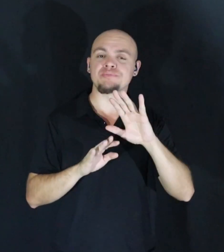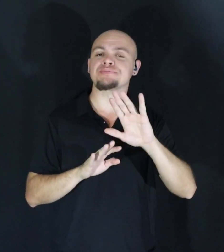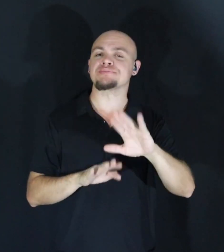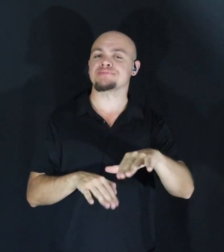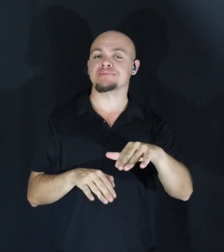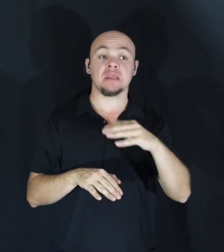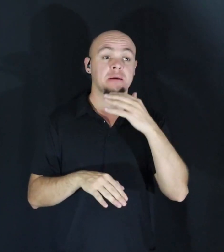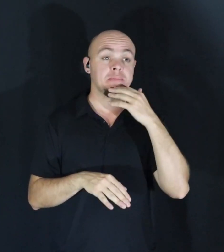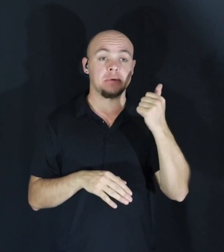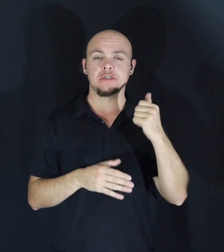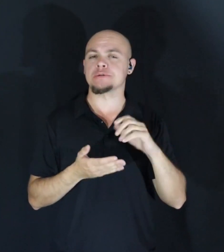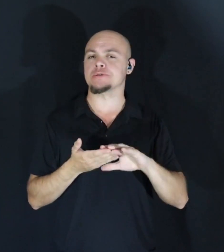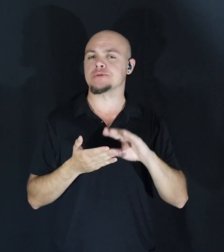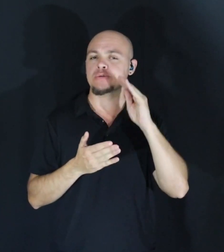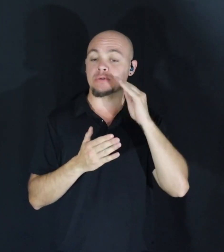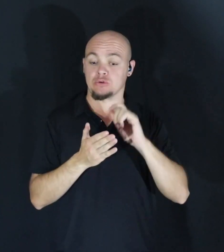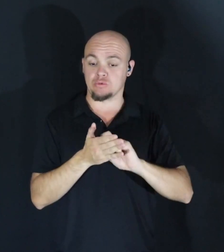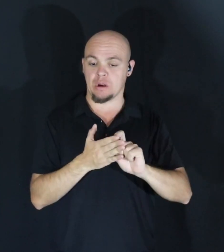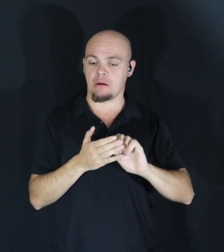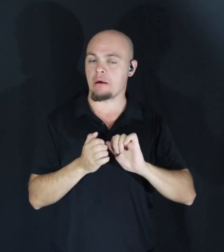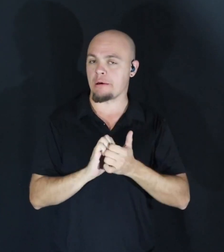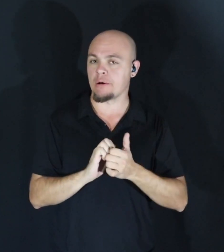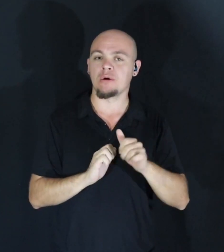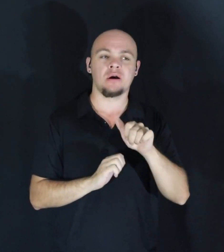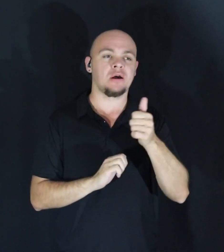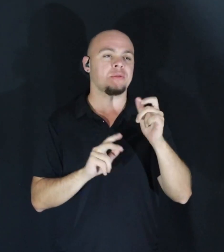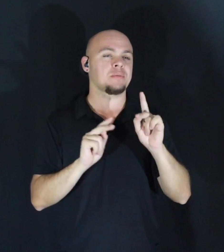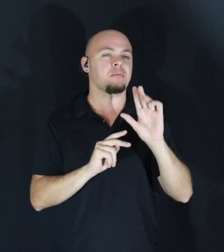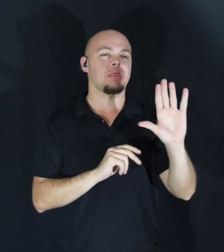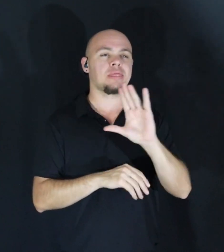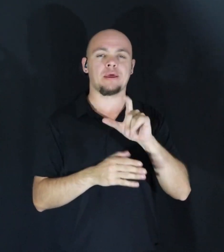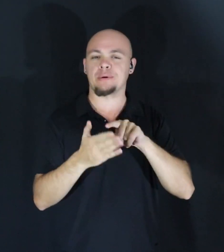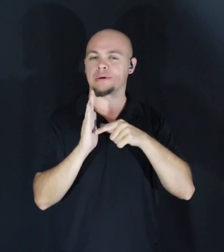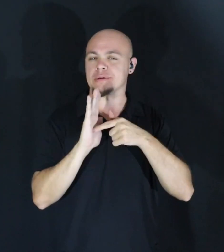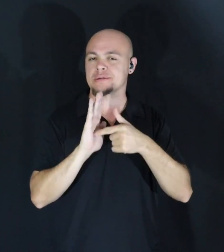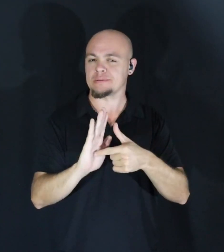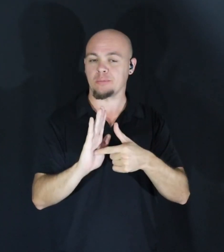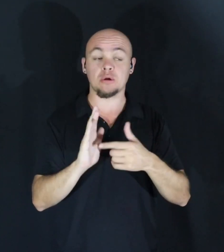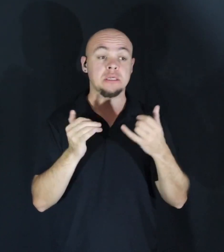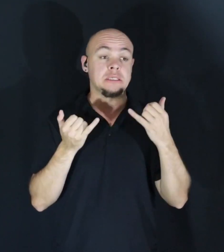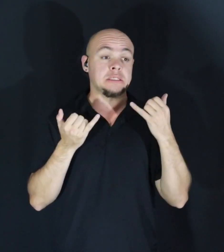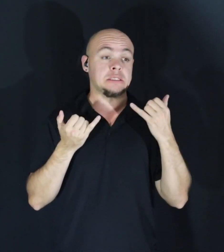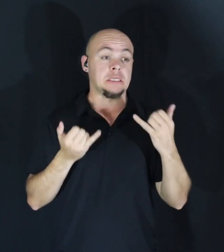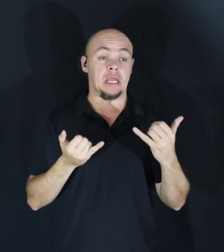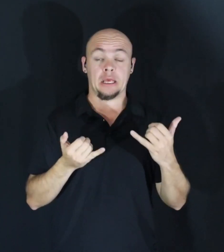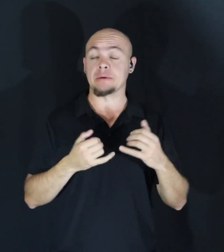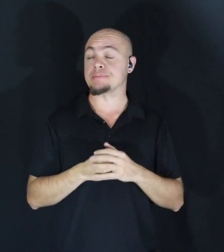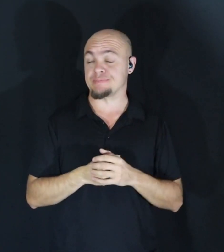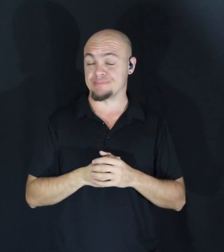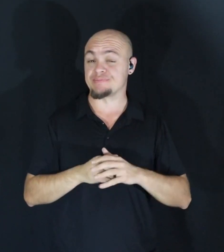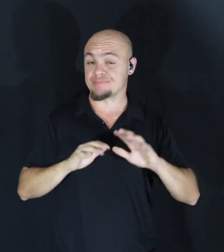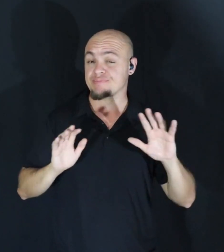better way to learn how to write than by following others' example. Today, I also encourage you